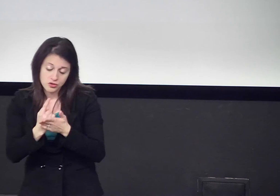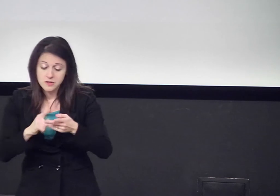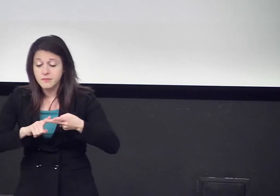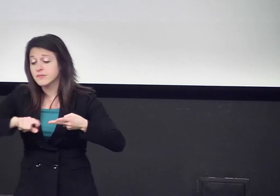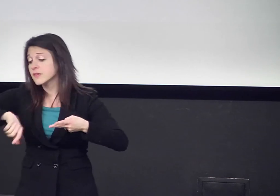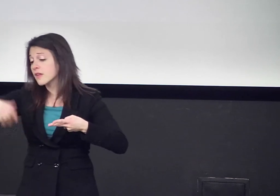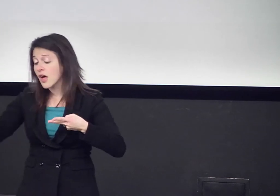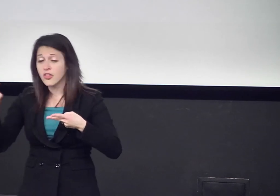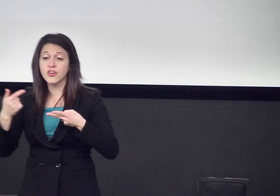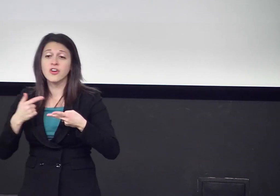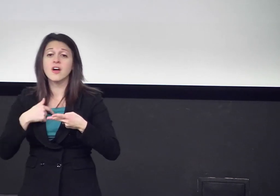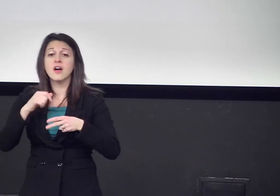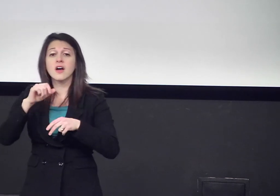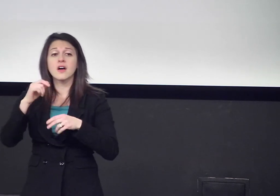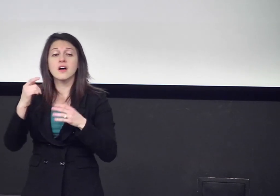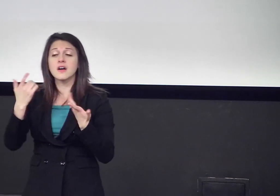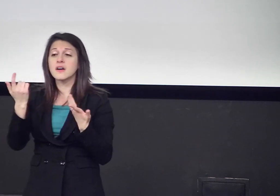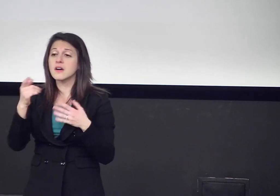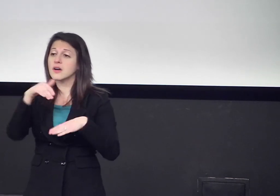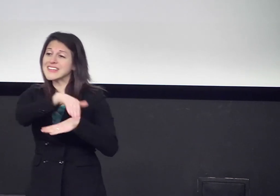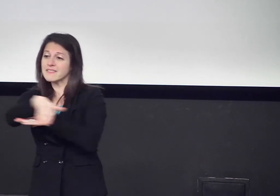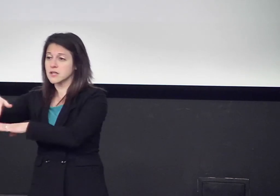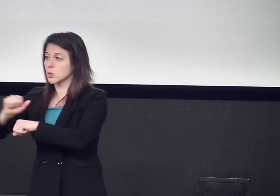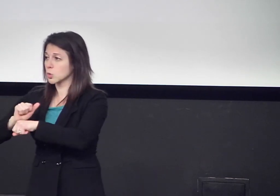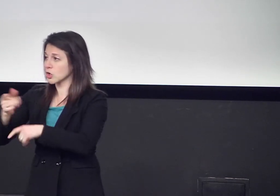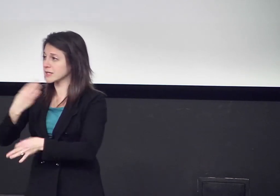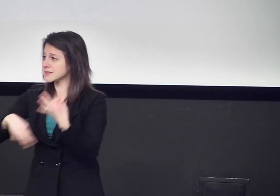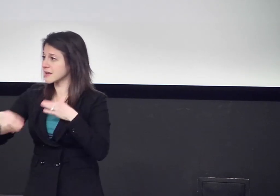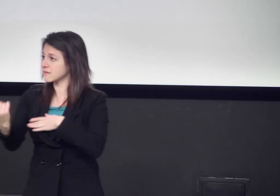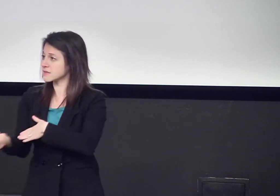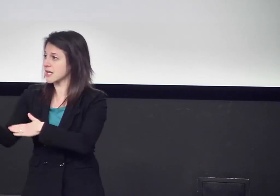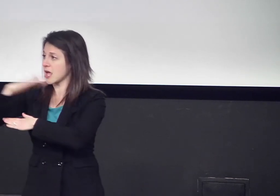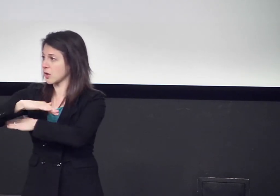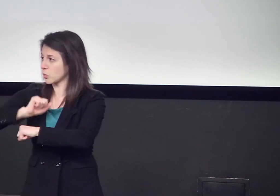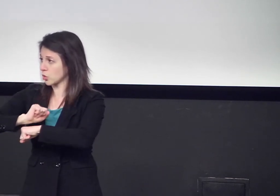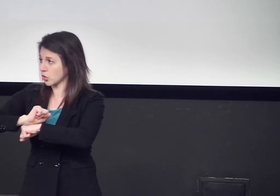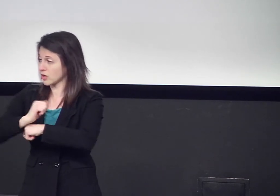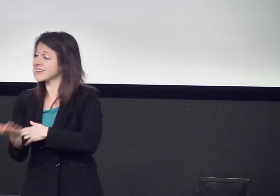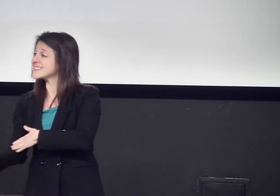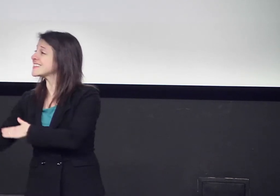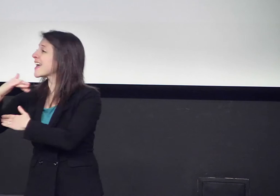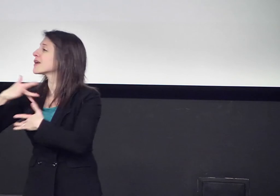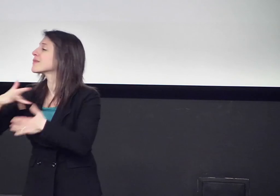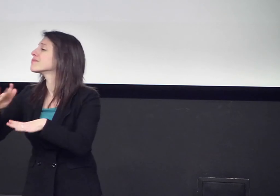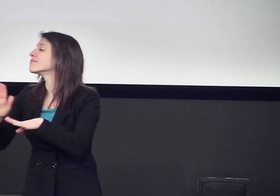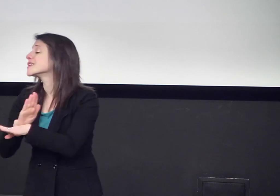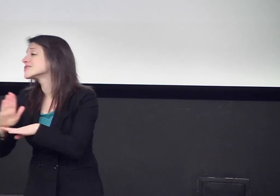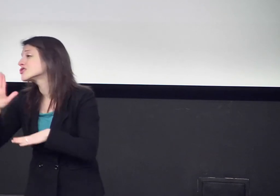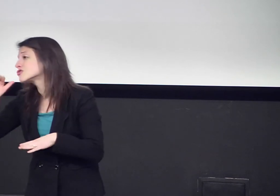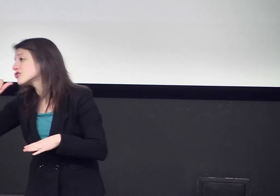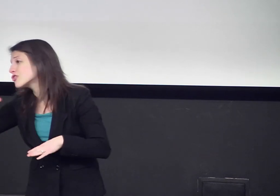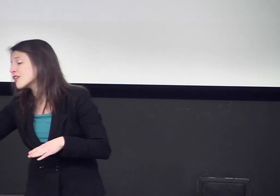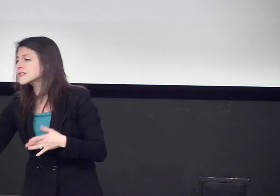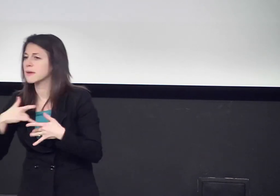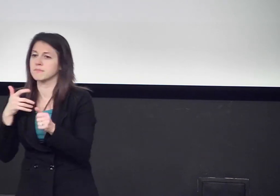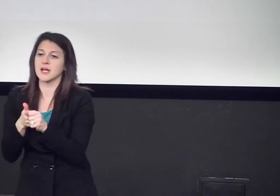veer toward what they feel they have control over, which would be their work schedule. So oftentimes interpreters would respond